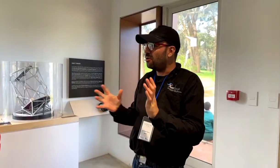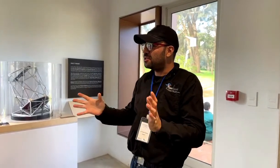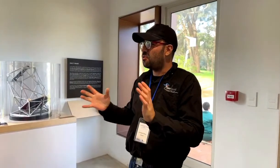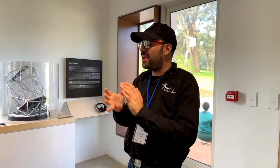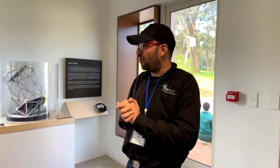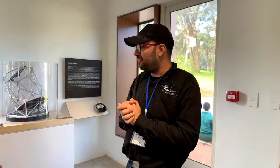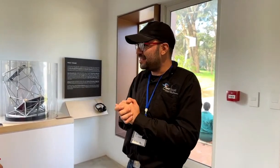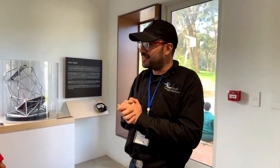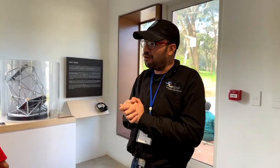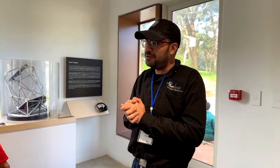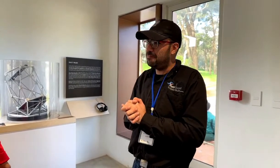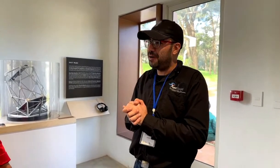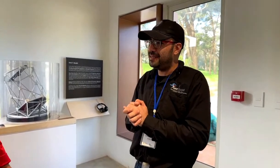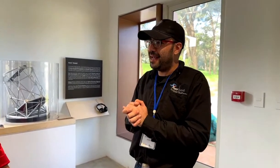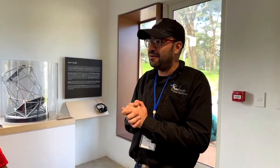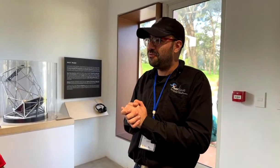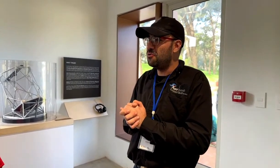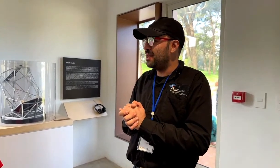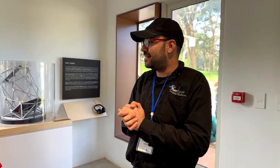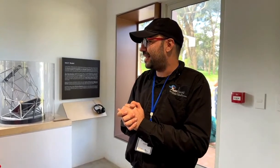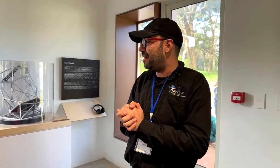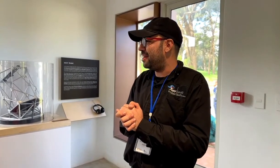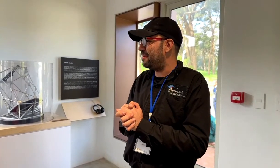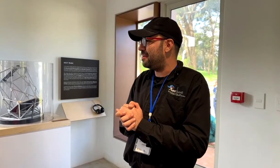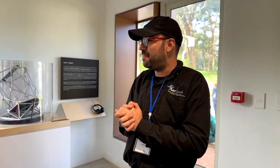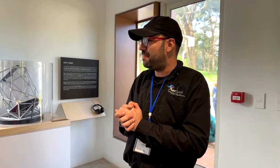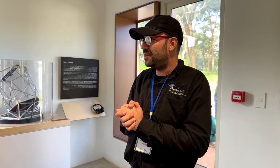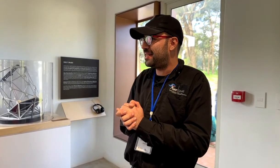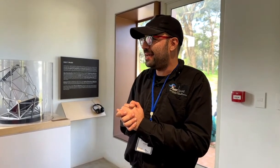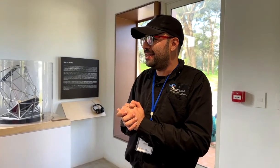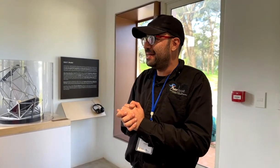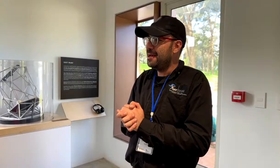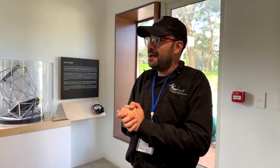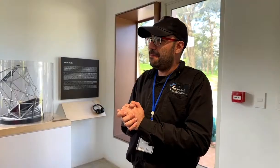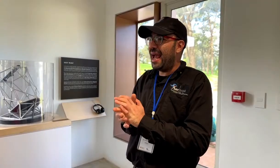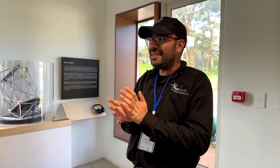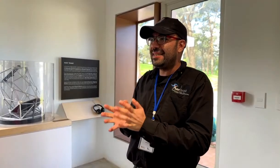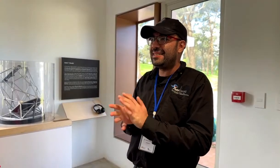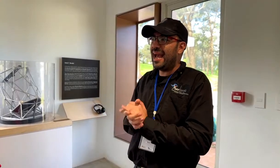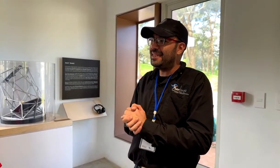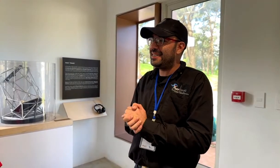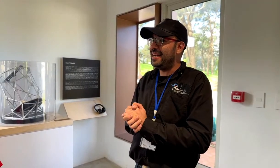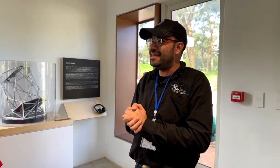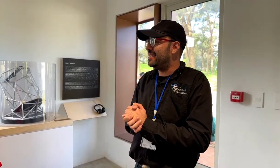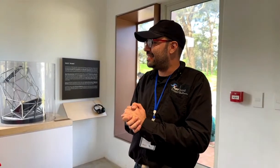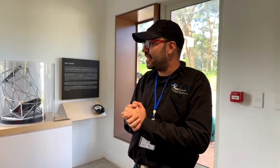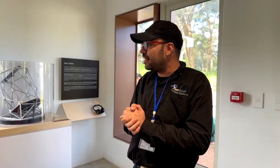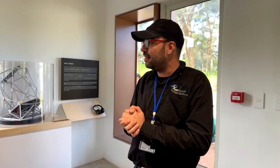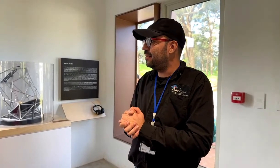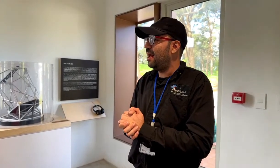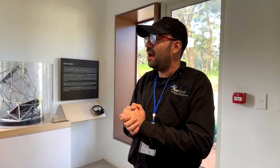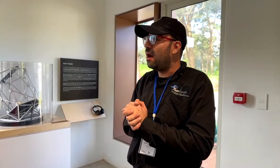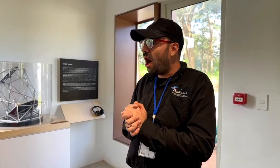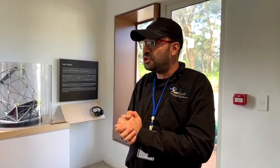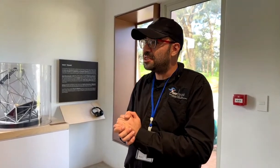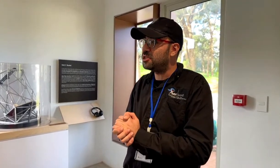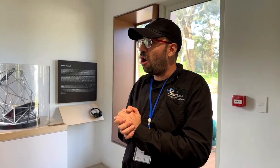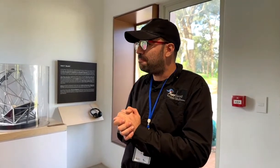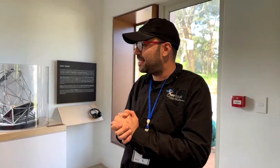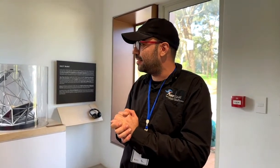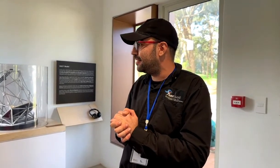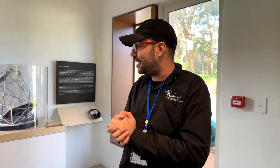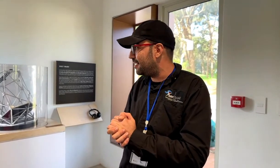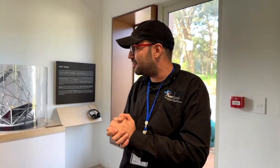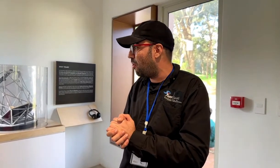call SALT being of the south, but in a few years' time, it might be overtaken. But as it stands, it is the single